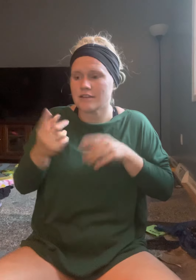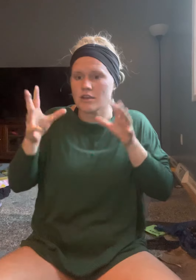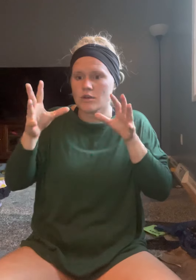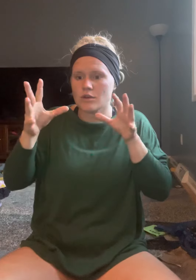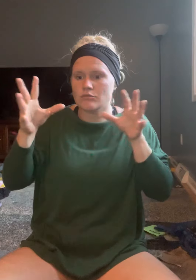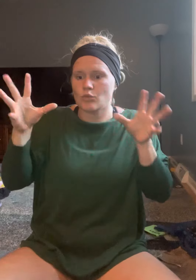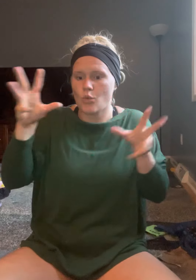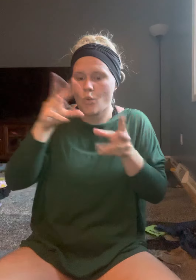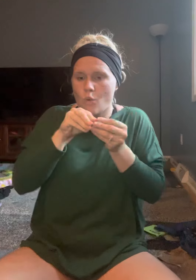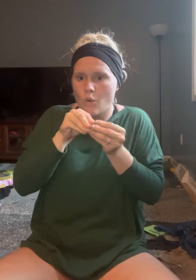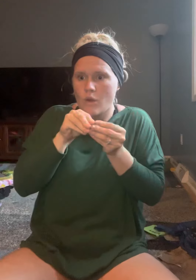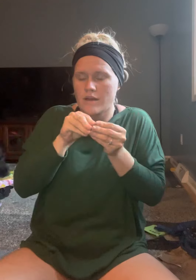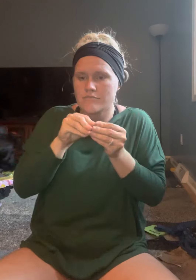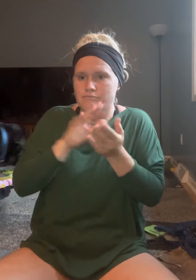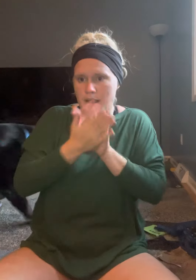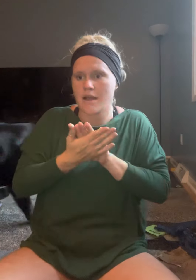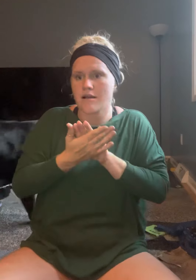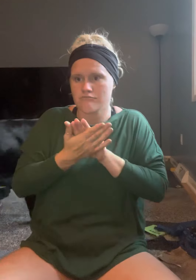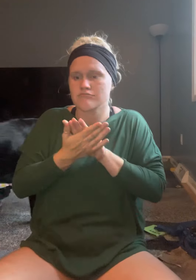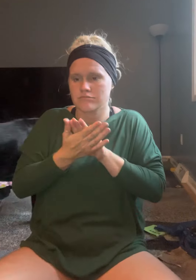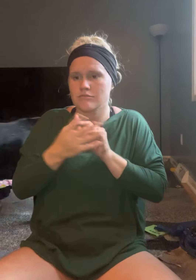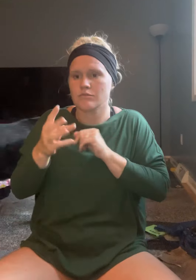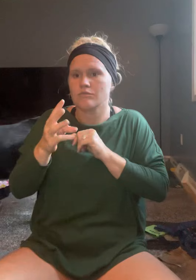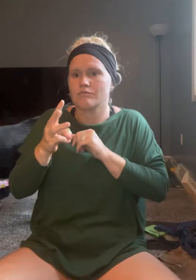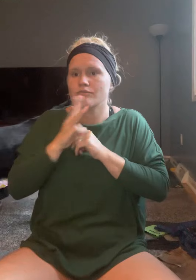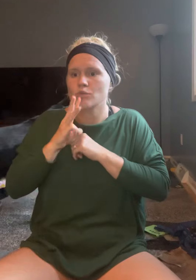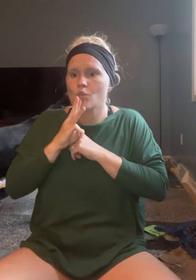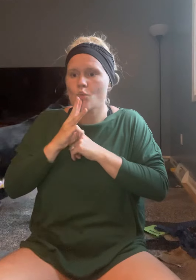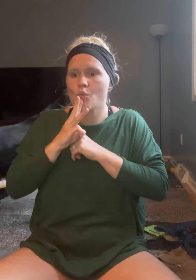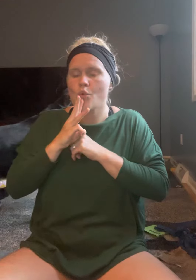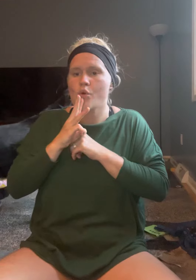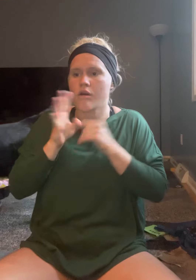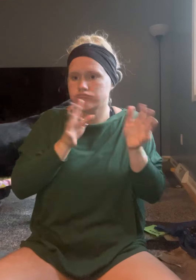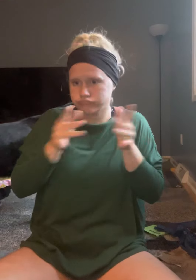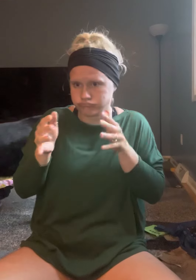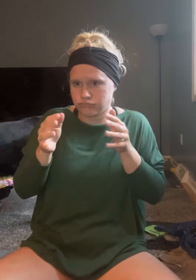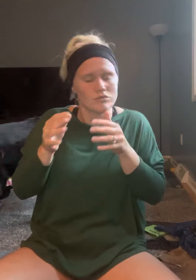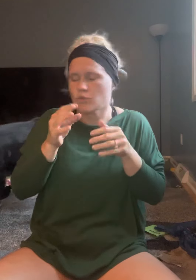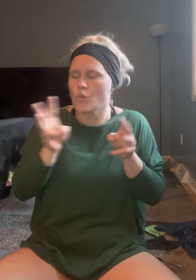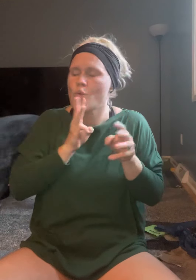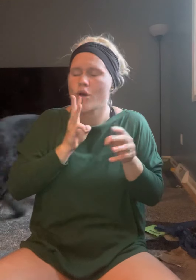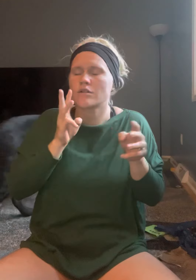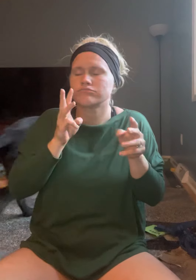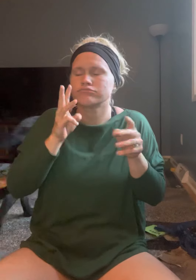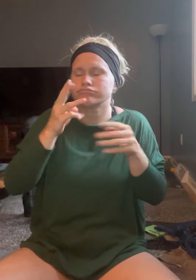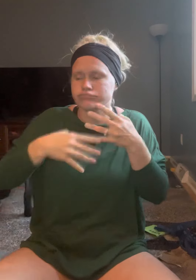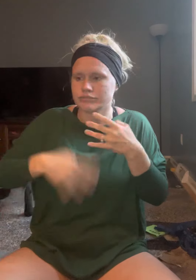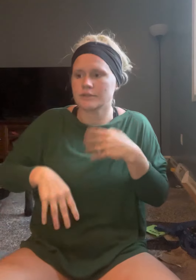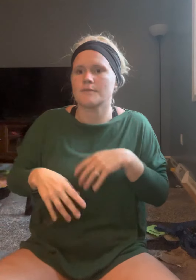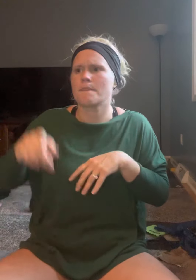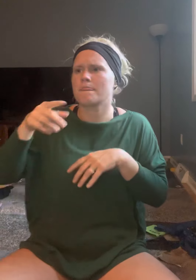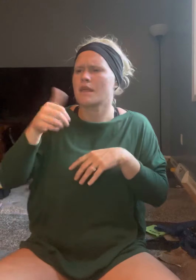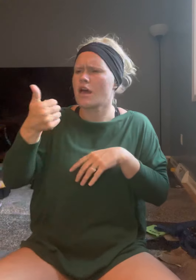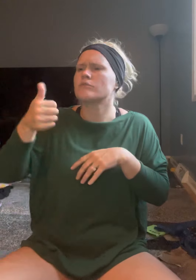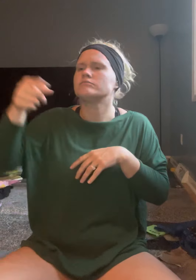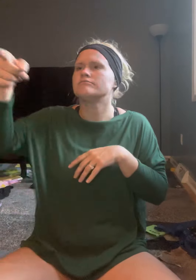one. Rod? Like when you're cooking and the steam from the pan hits the lid. Okay, that's one. If